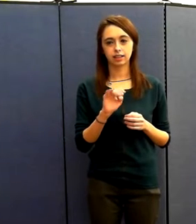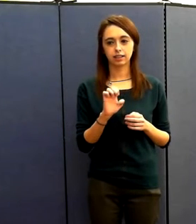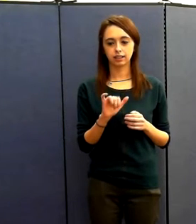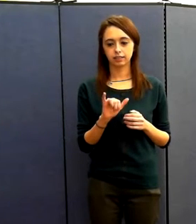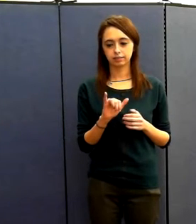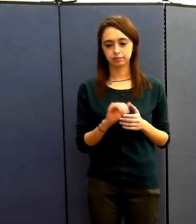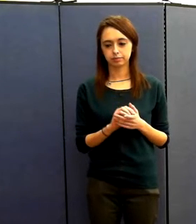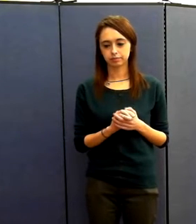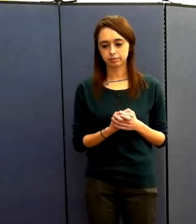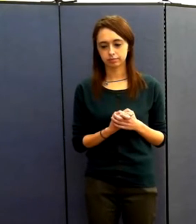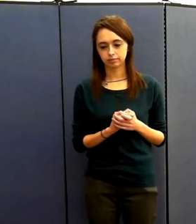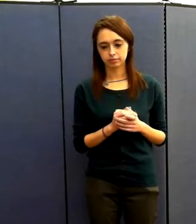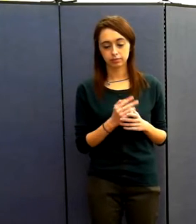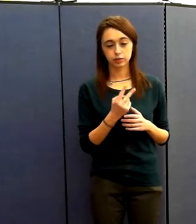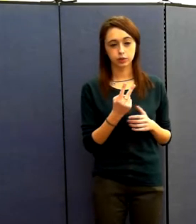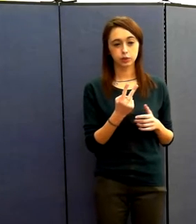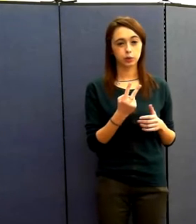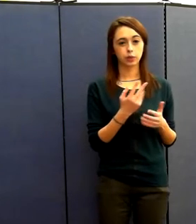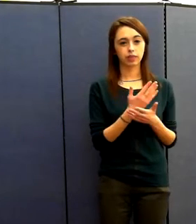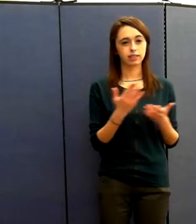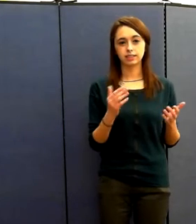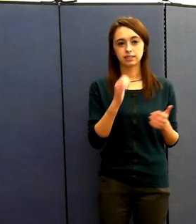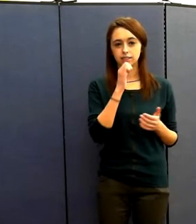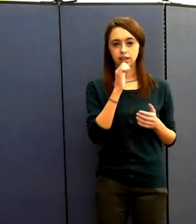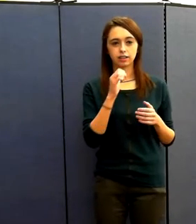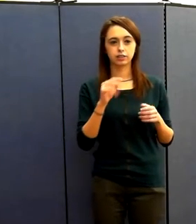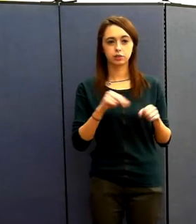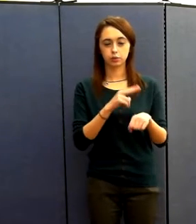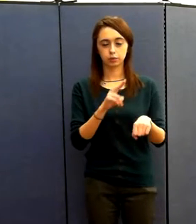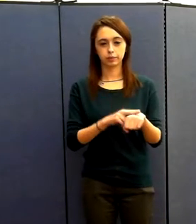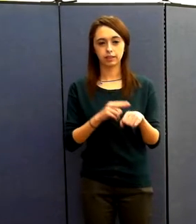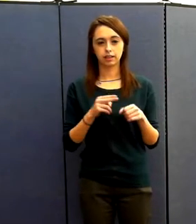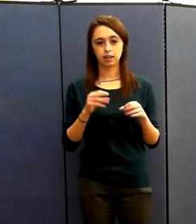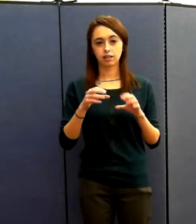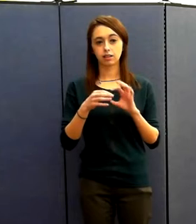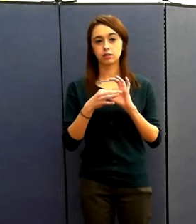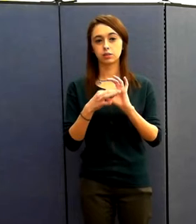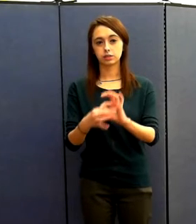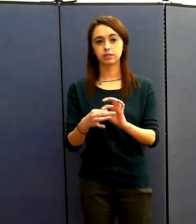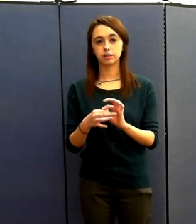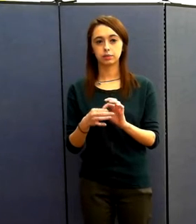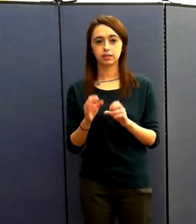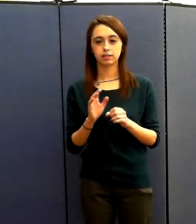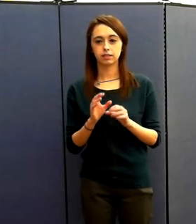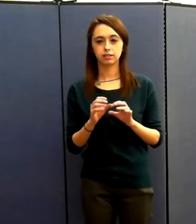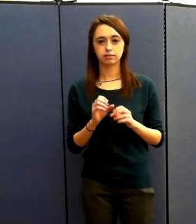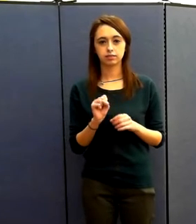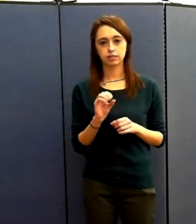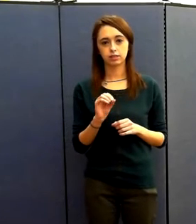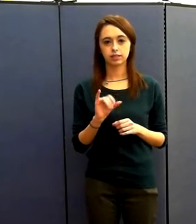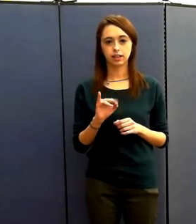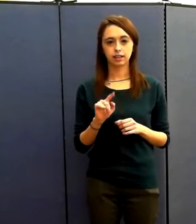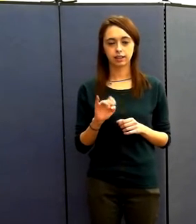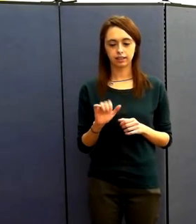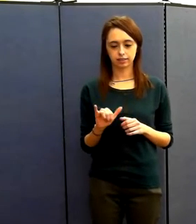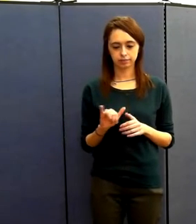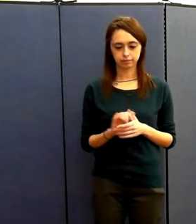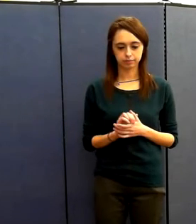generally not associated with privilege. While Alyssa definitely has privilege for being white and